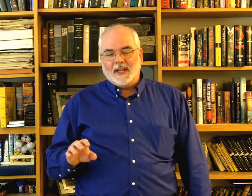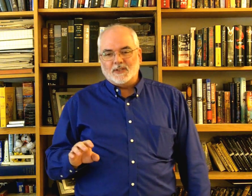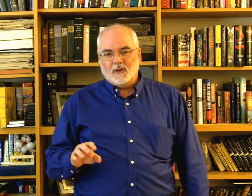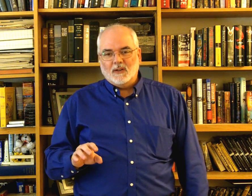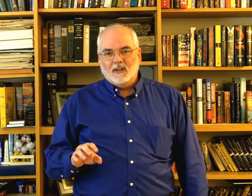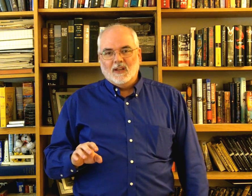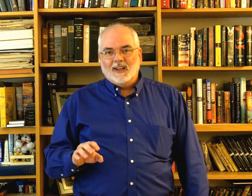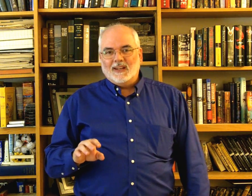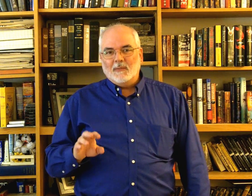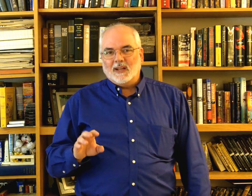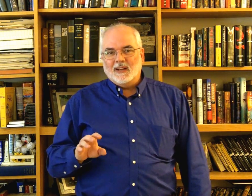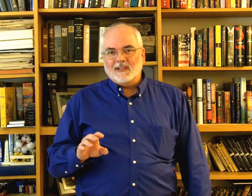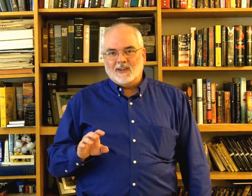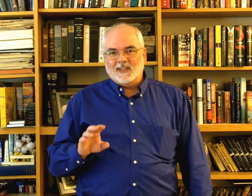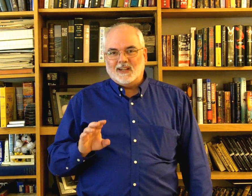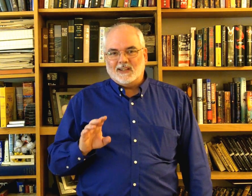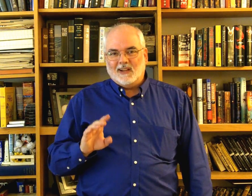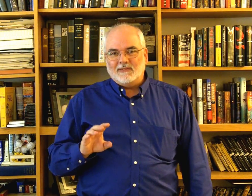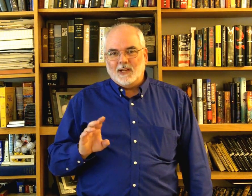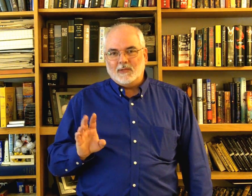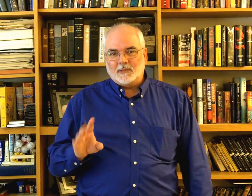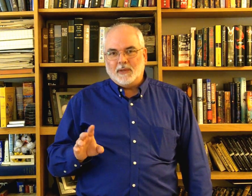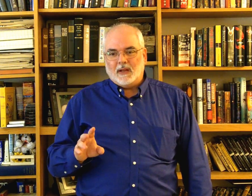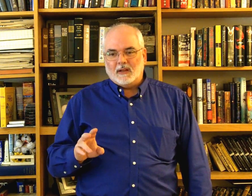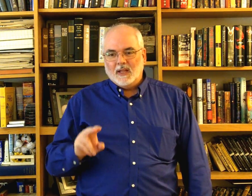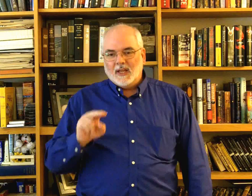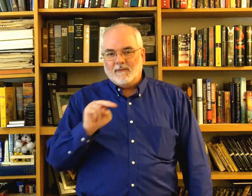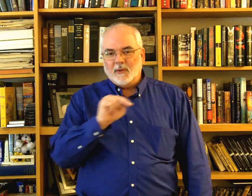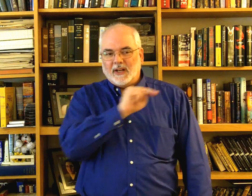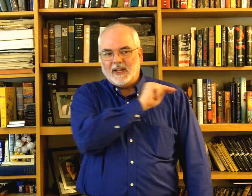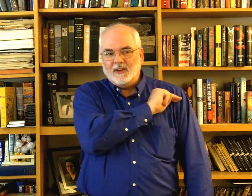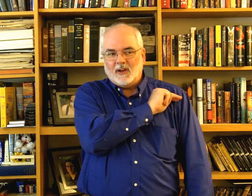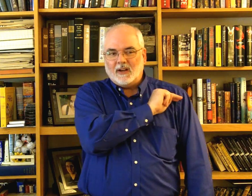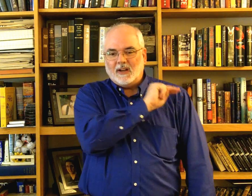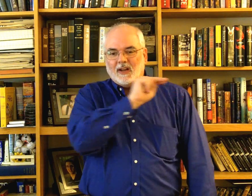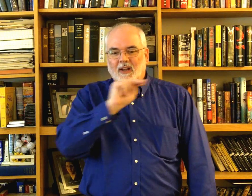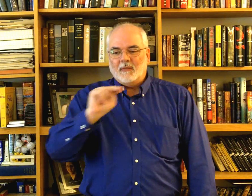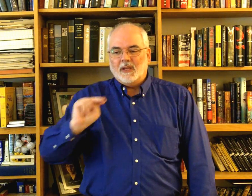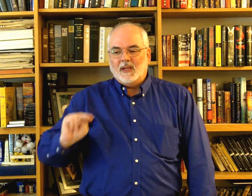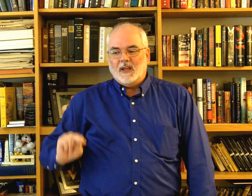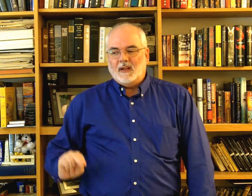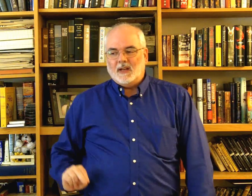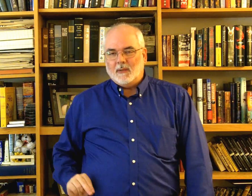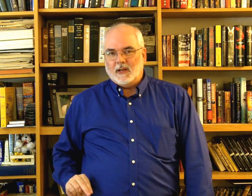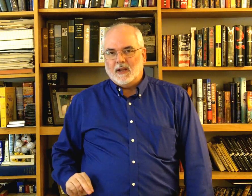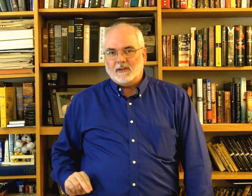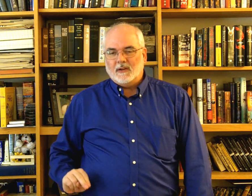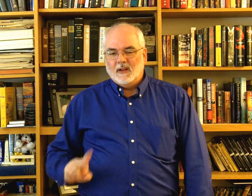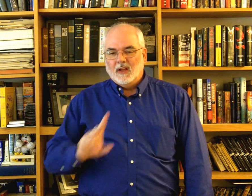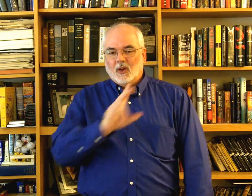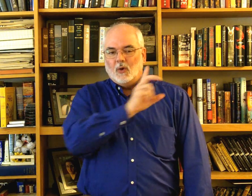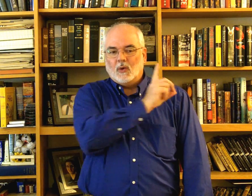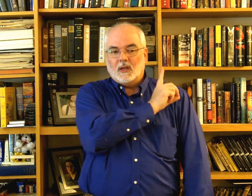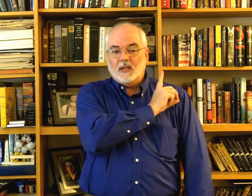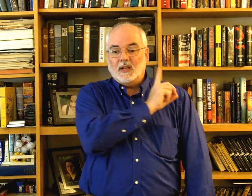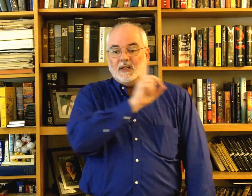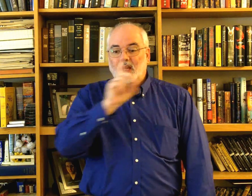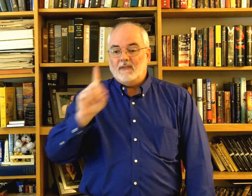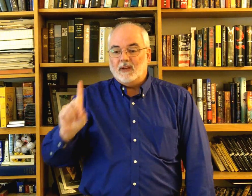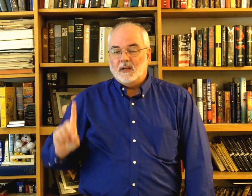Nebuchadnezzar, Nebuchadnezzar is a tough name to spell. Put an N on it and it can be King Nebuchadnezzar or King David